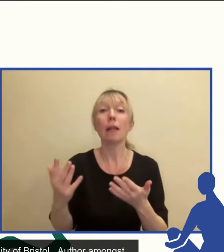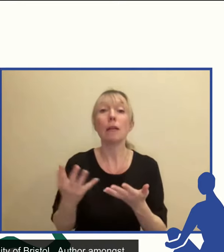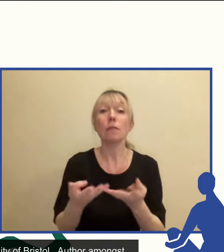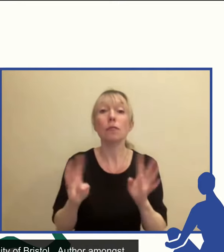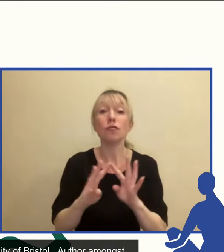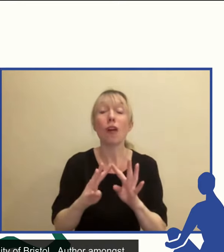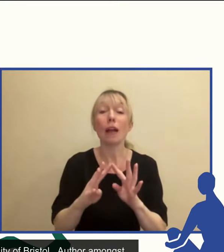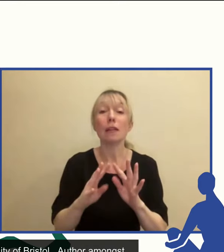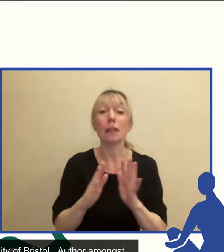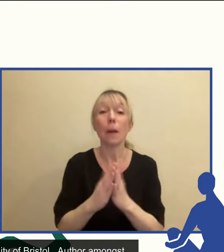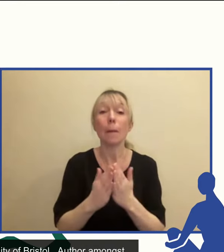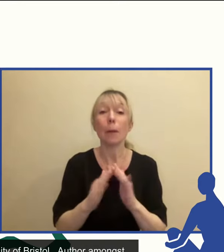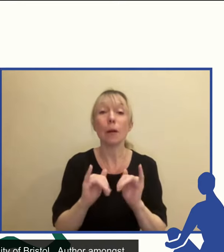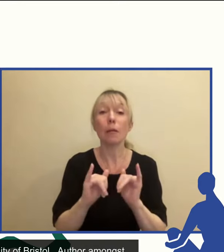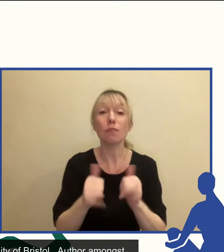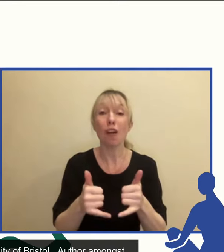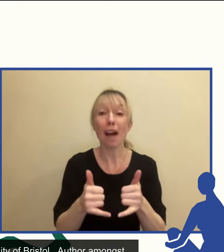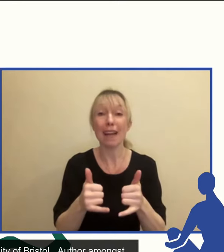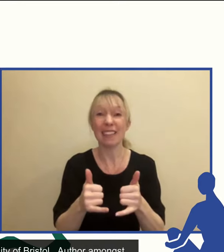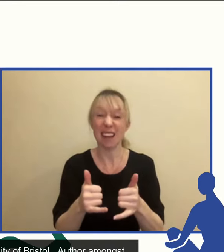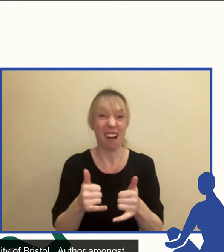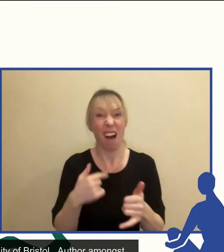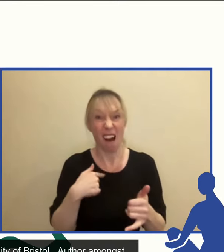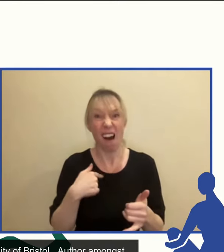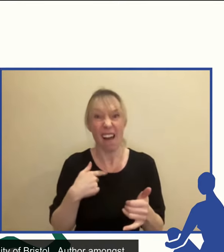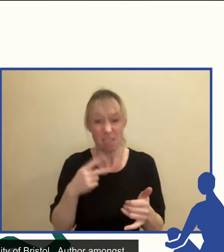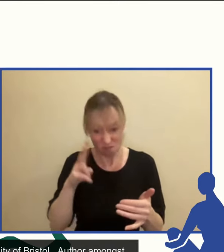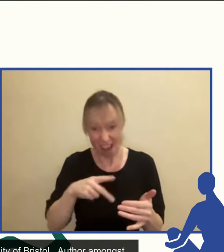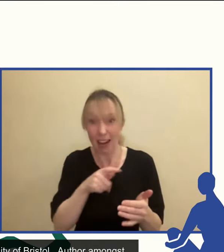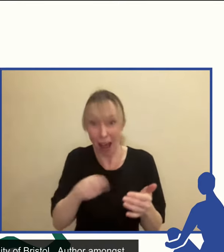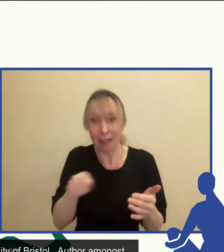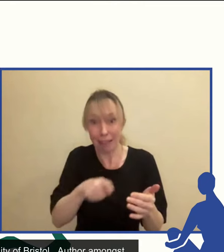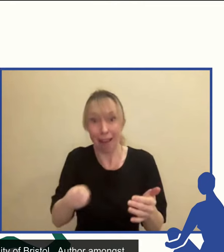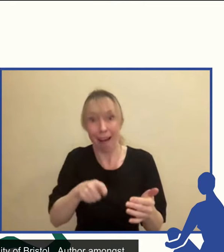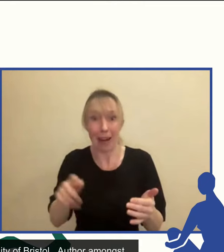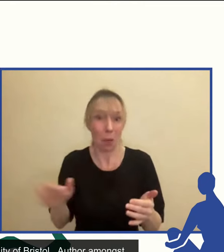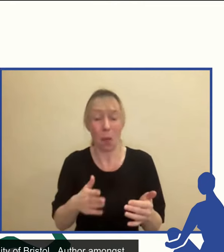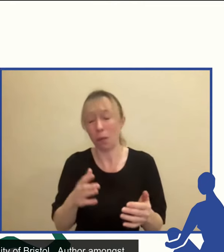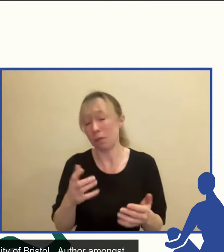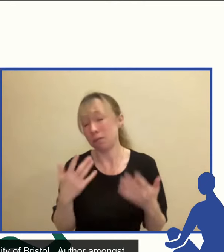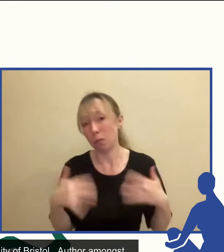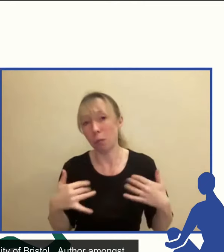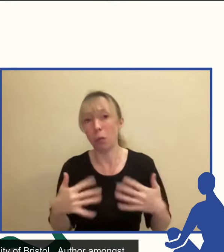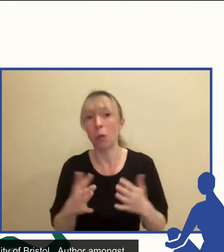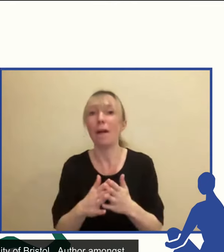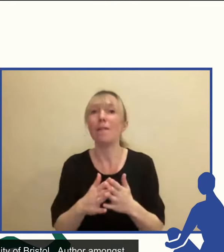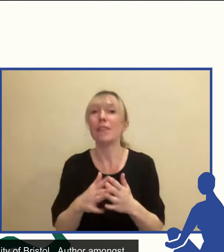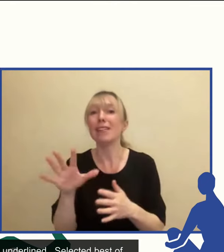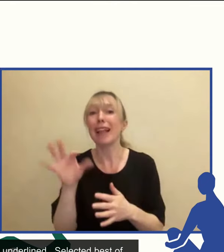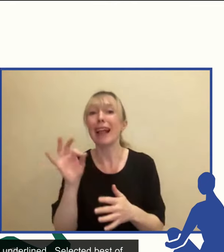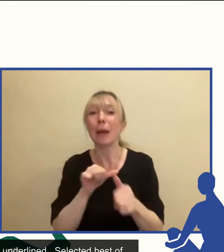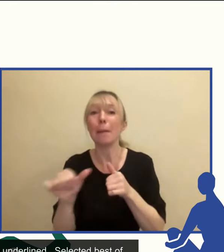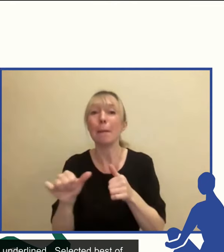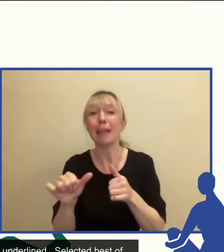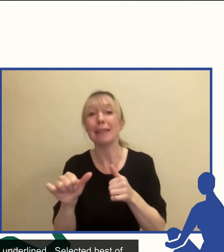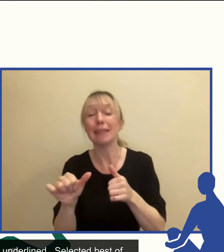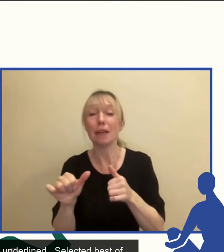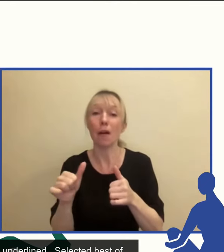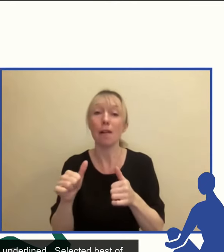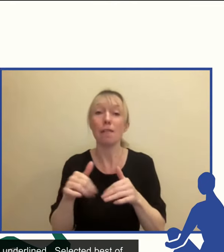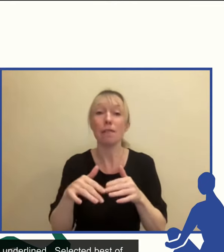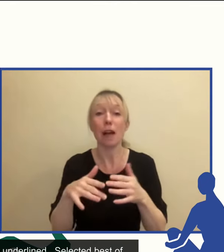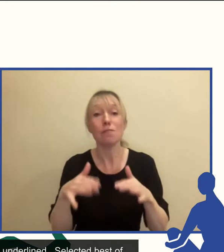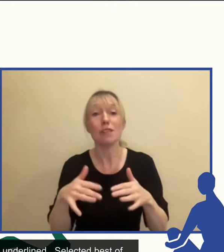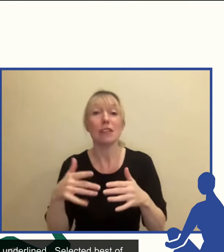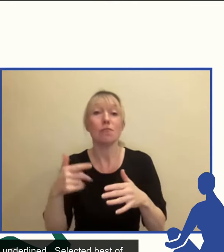Prize, pretty much every line of which I've underlined. She was selected as a Best of Bristol lecturer in 2016. Over to you,